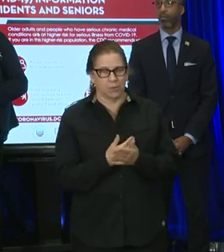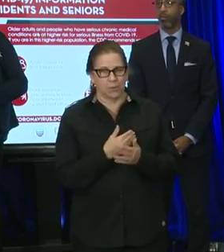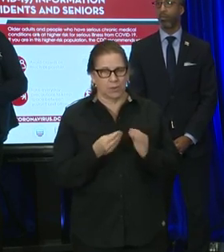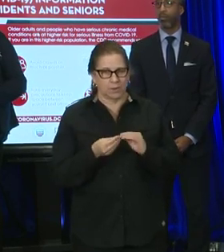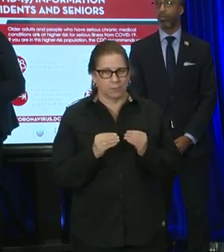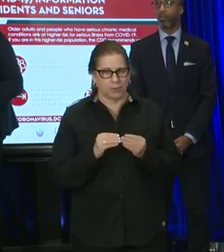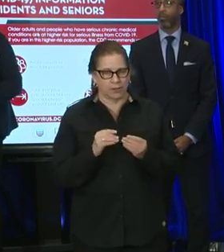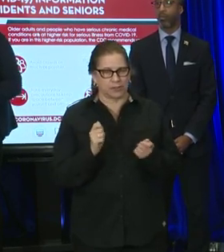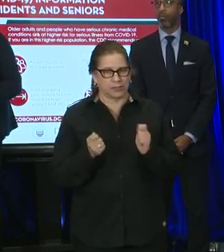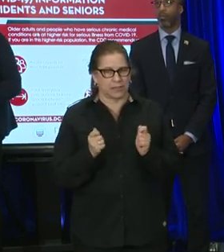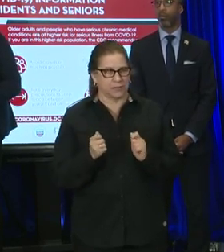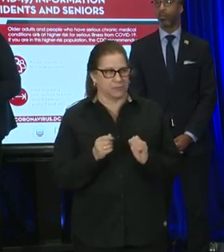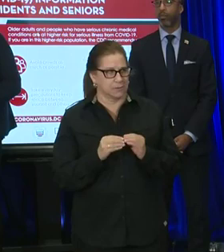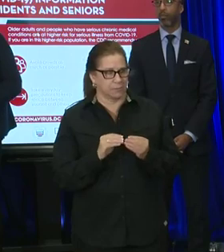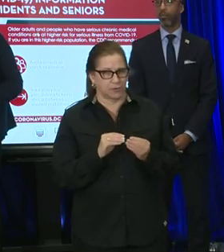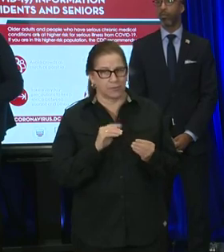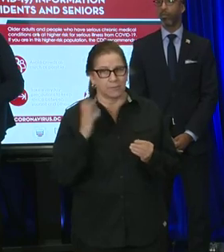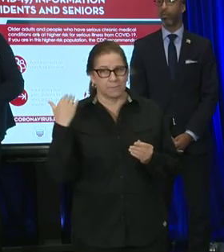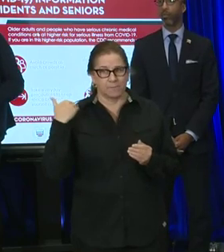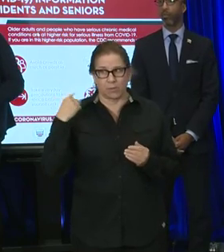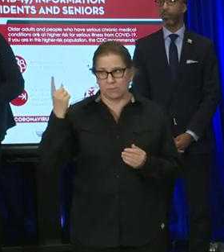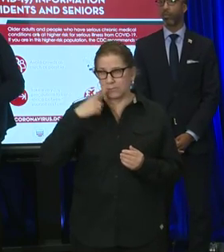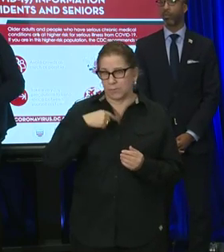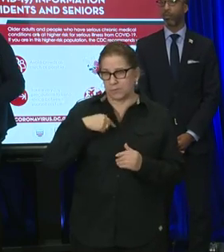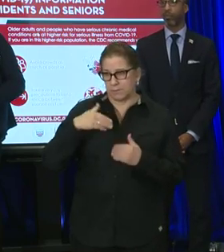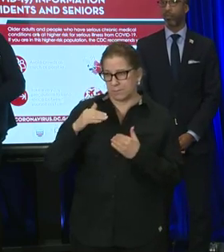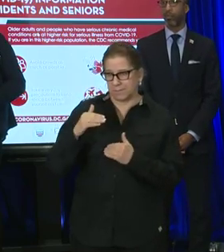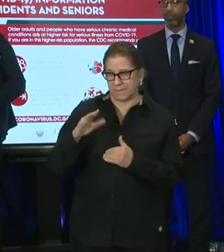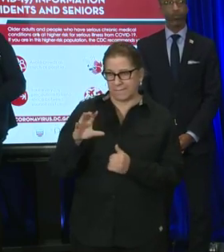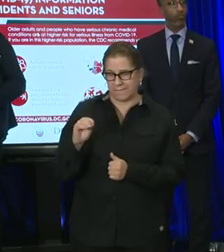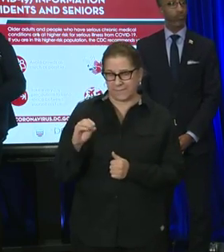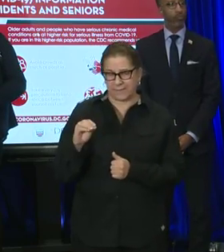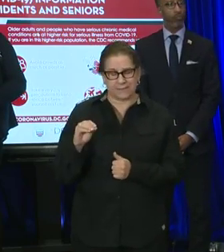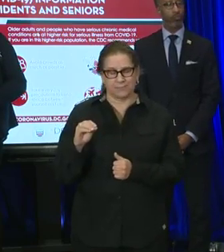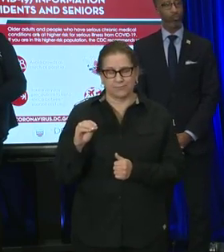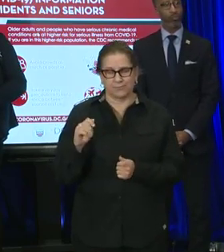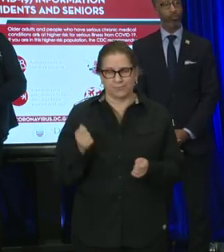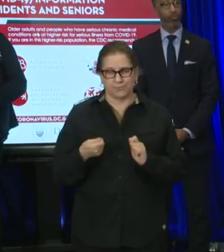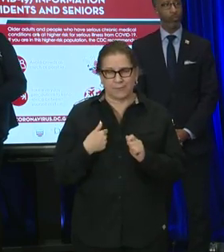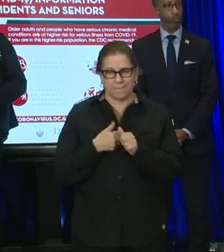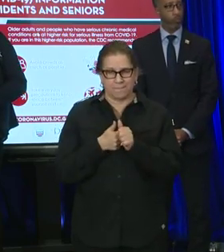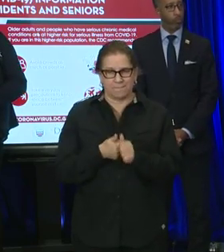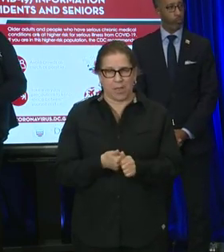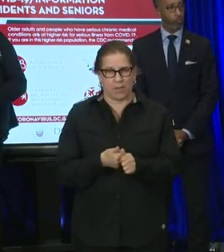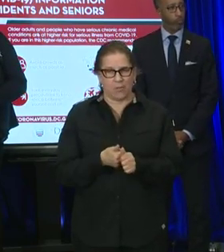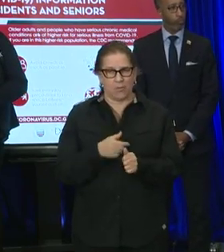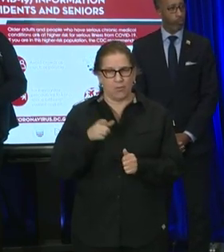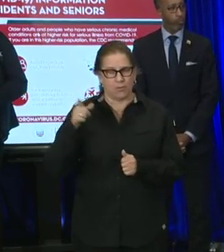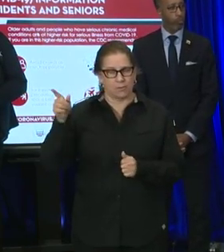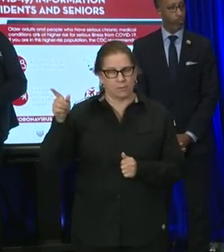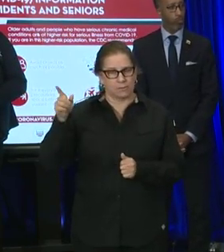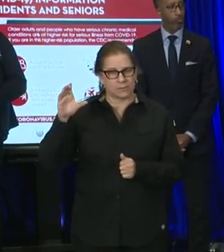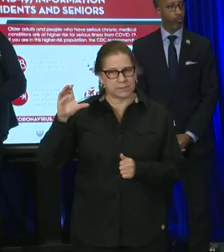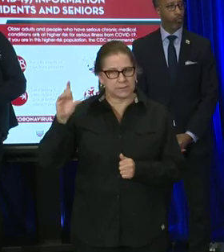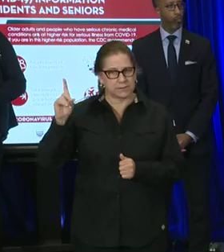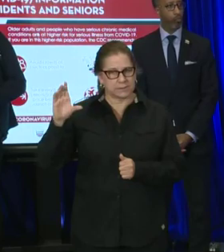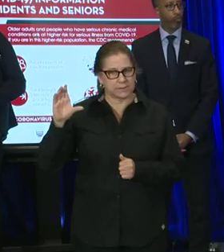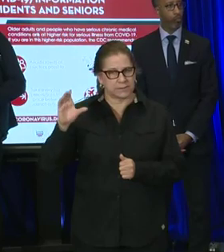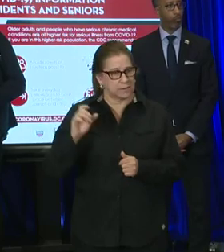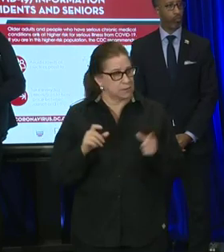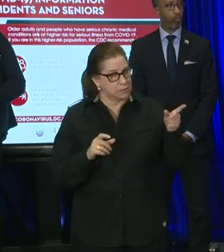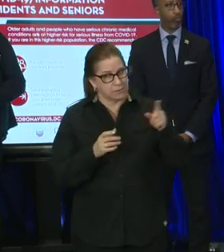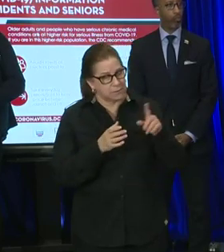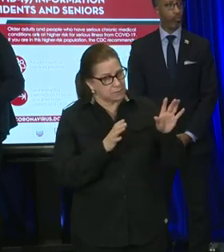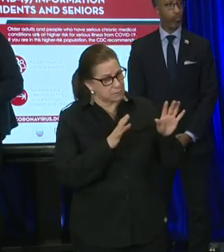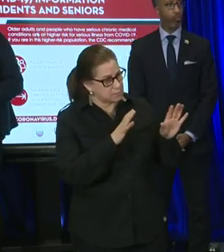order to coincide with our approved emergency. So just to be clear, so you are extending the closure of